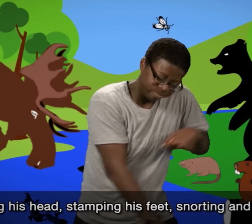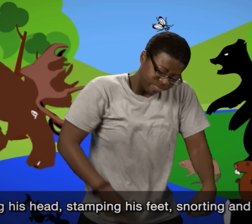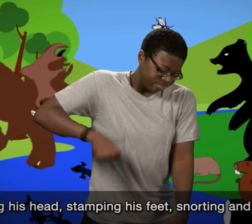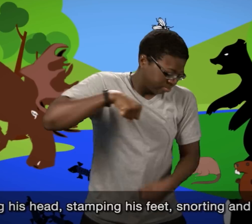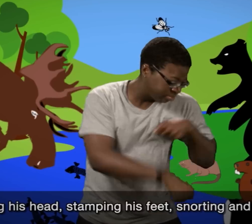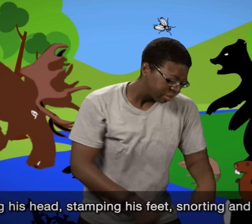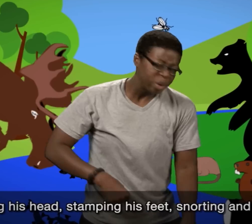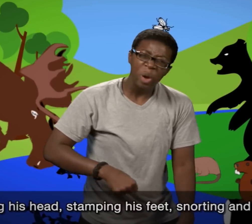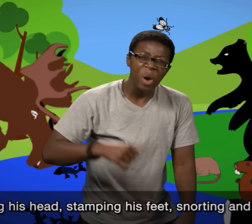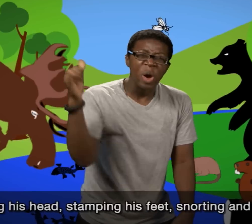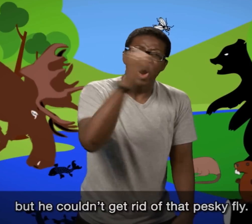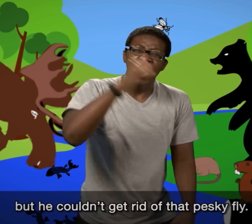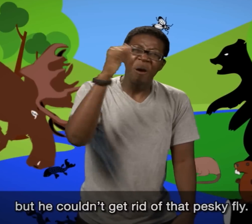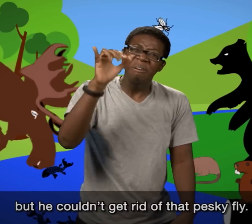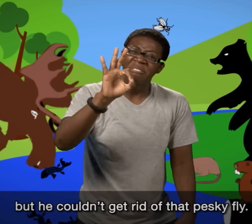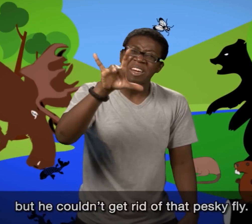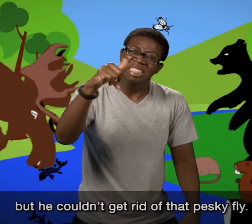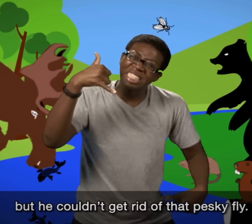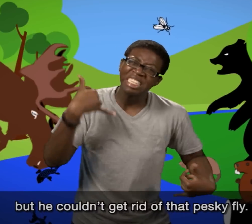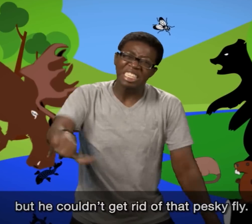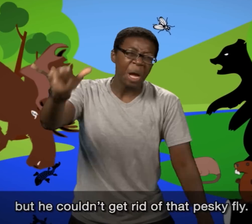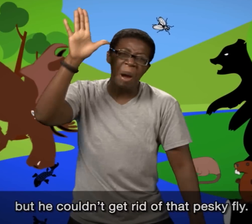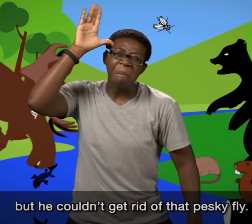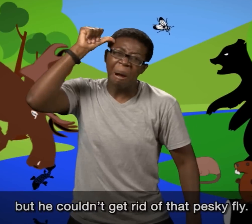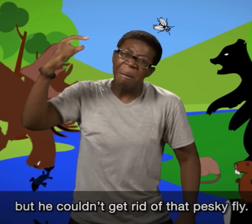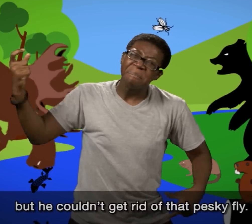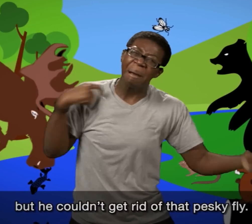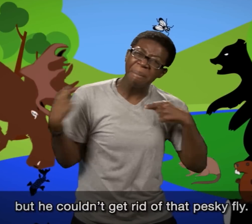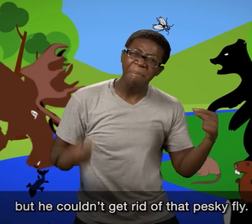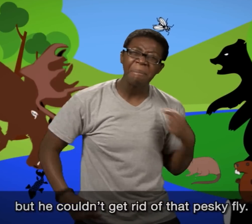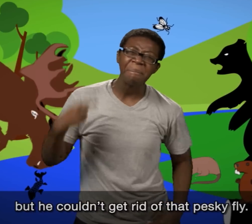but he couldn't get rid of that pesky fly.